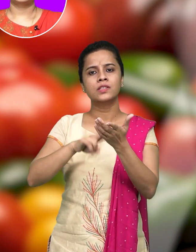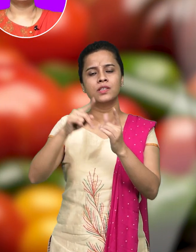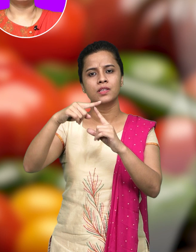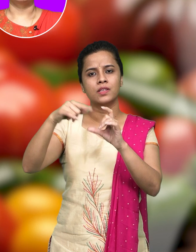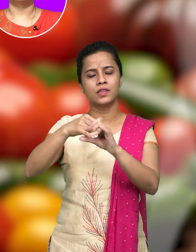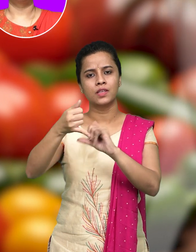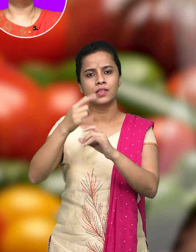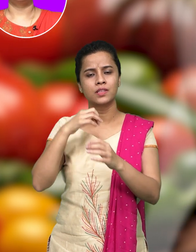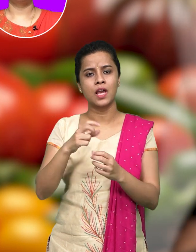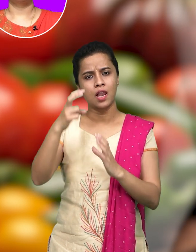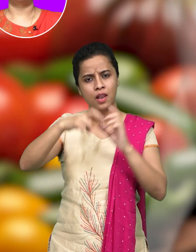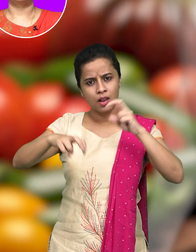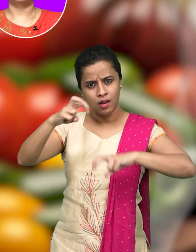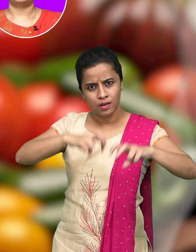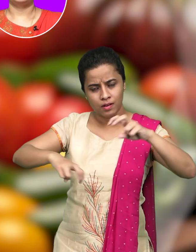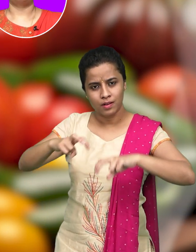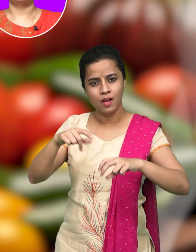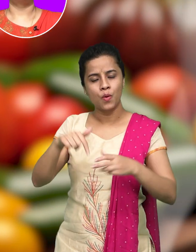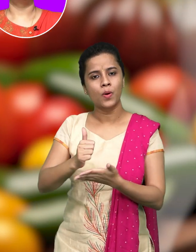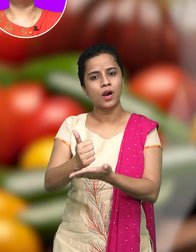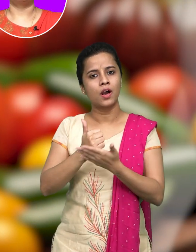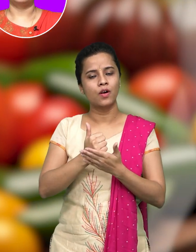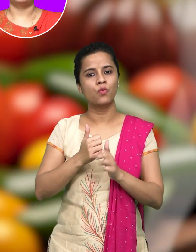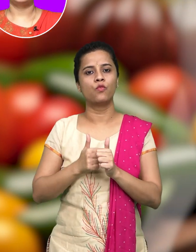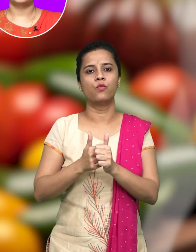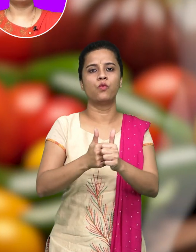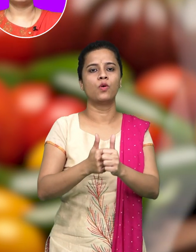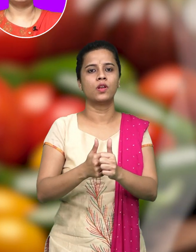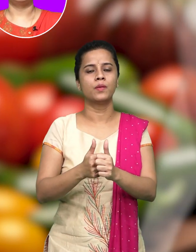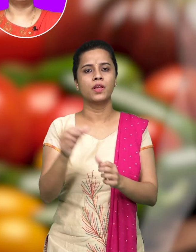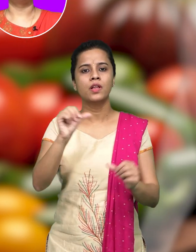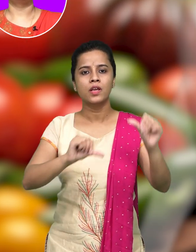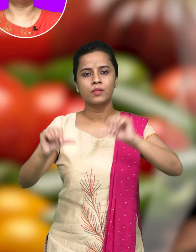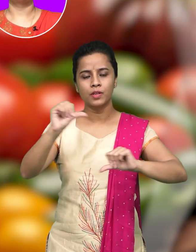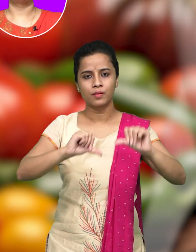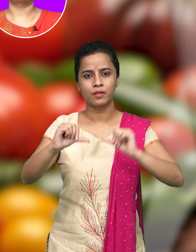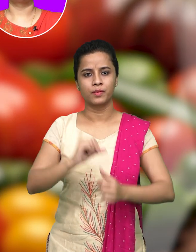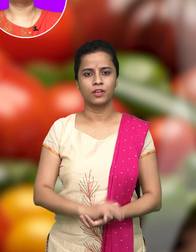Let us explore this with the help of the following experiment.